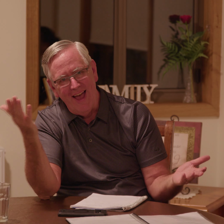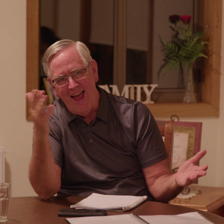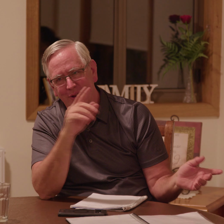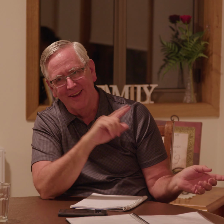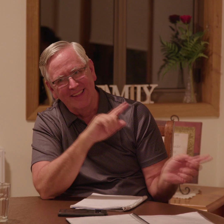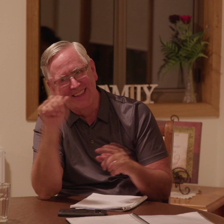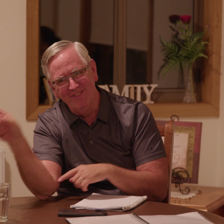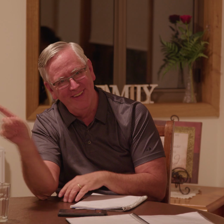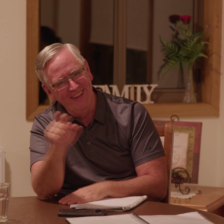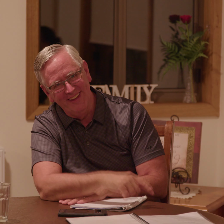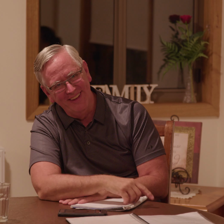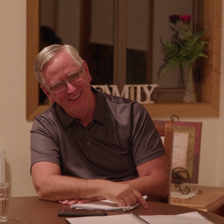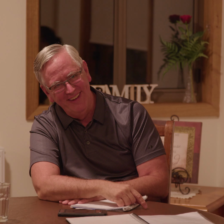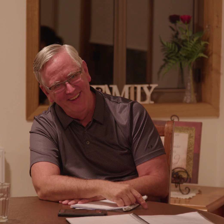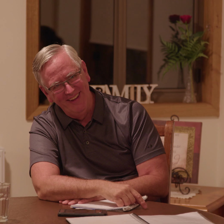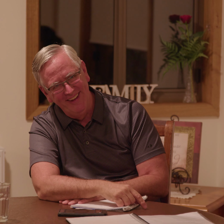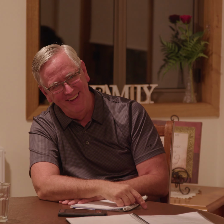Sometimes deaf people don't know how to leave.